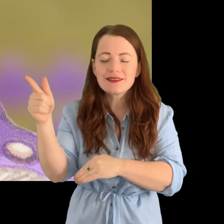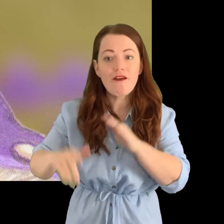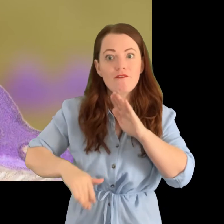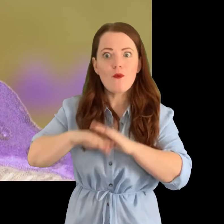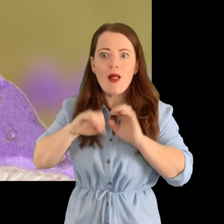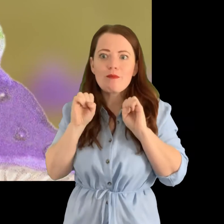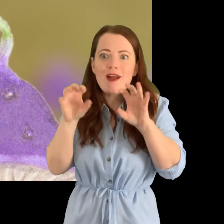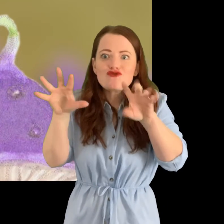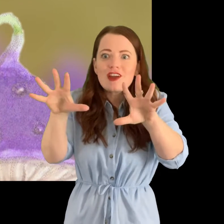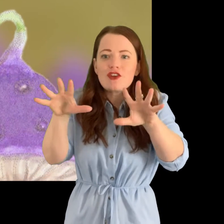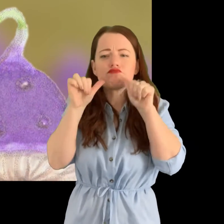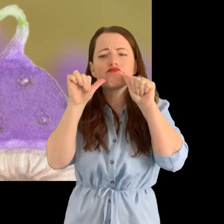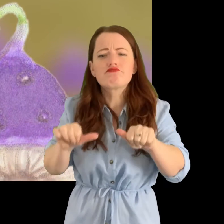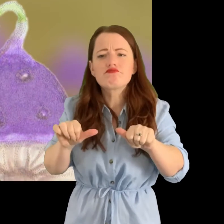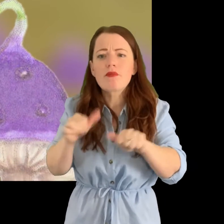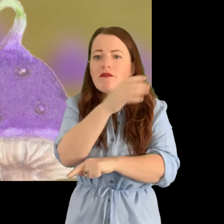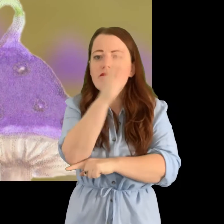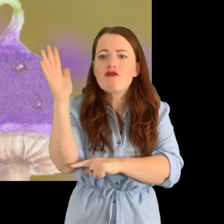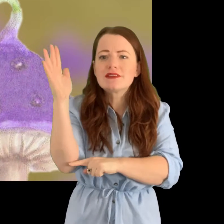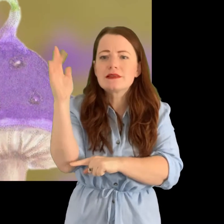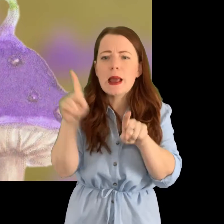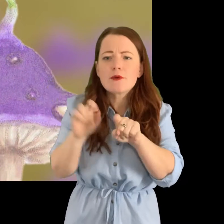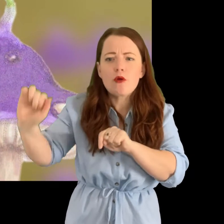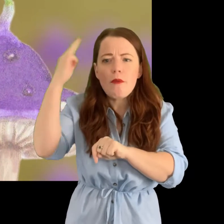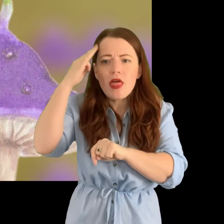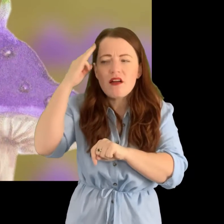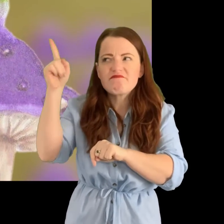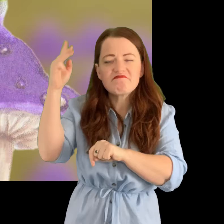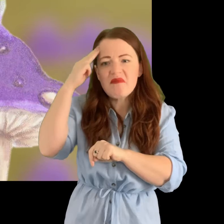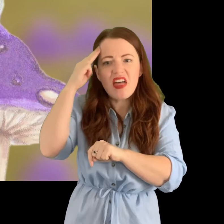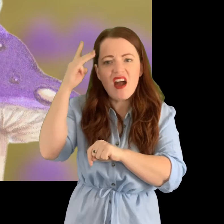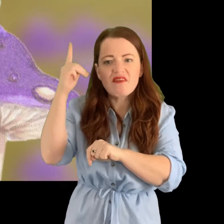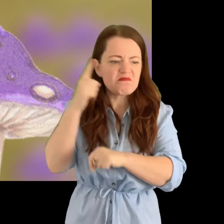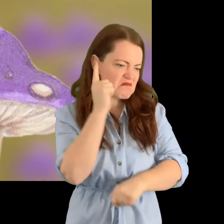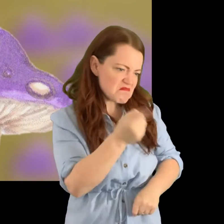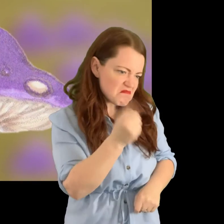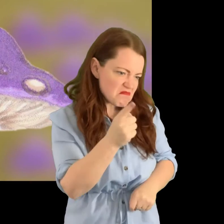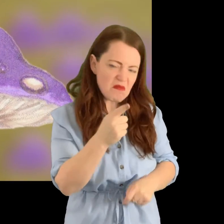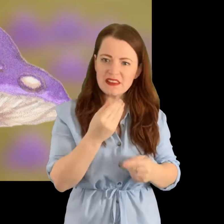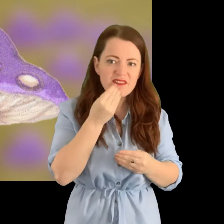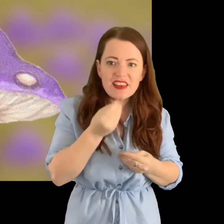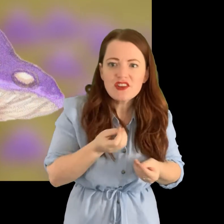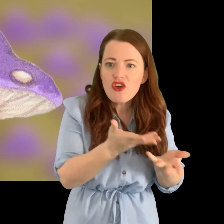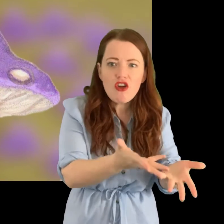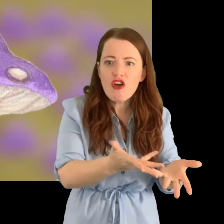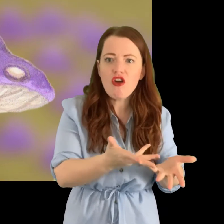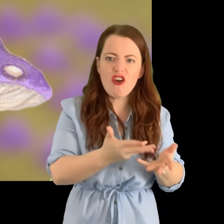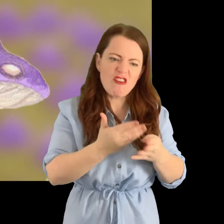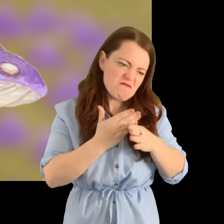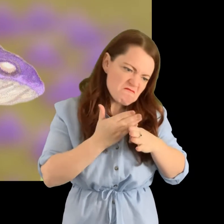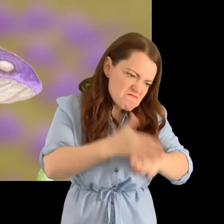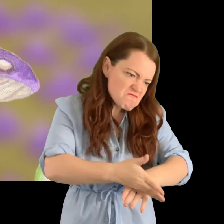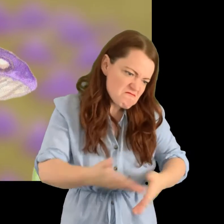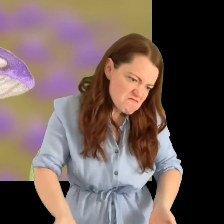magic, loved the forest as her mother, for it was better than her mother, who told her off and underfed her and made her work